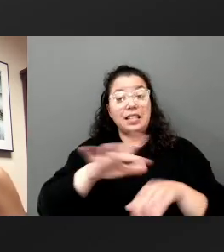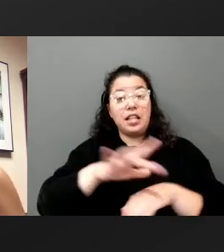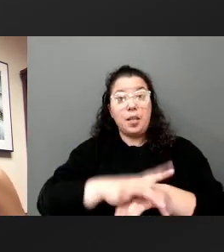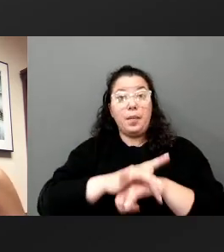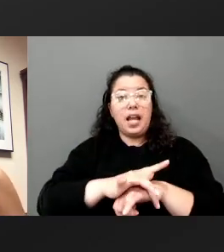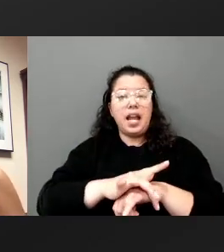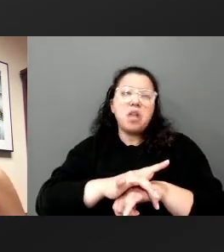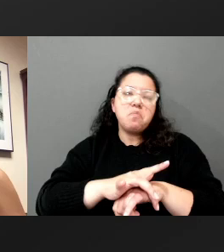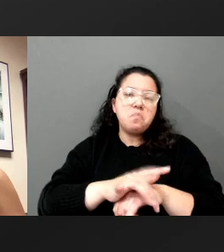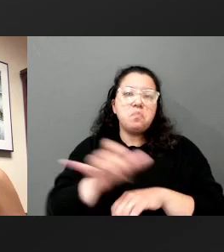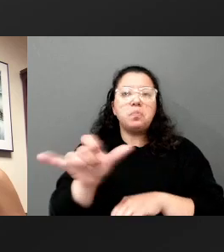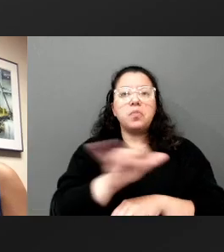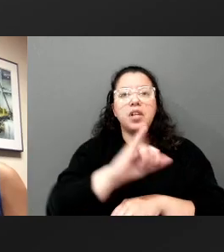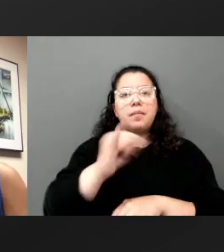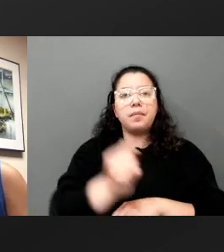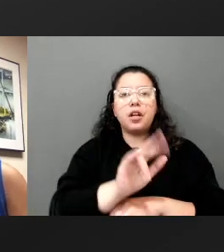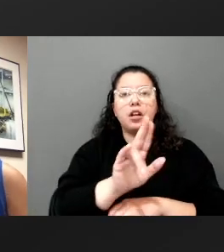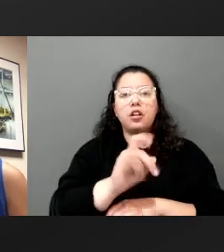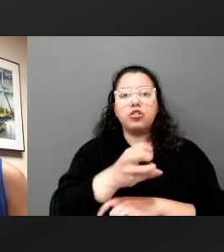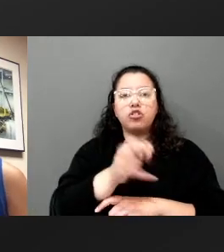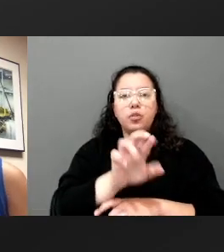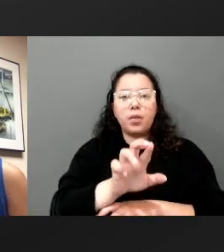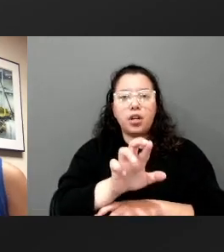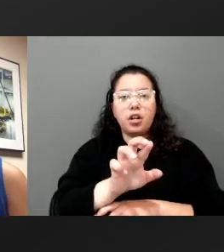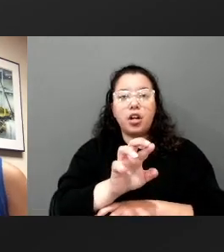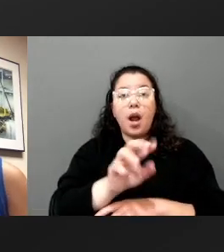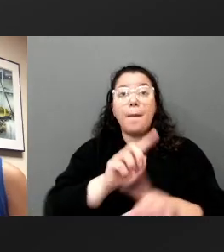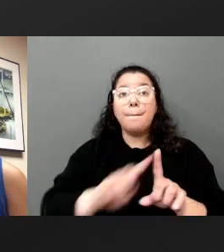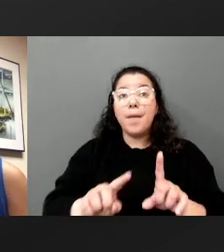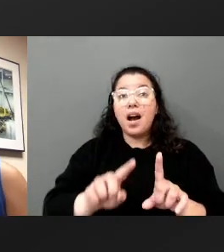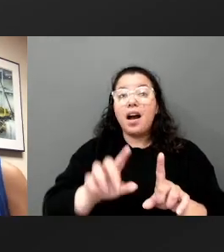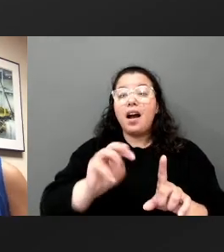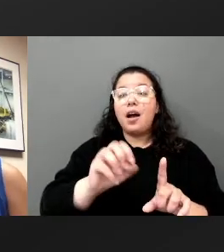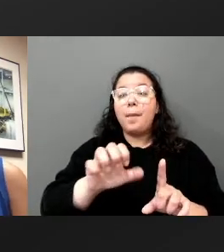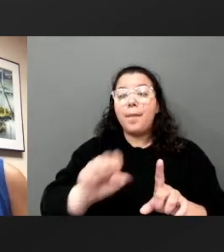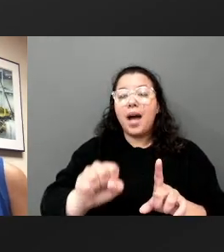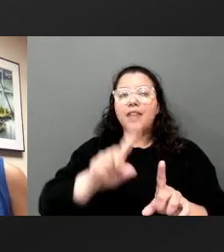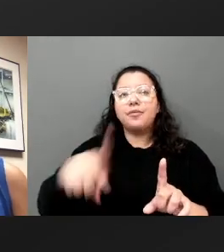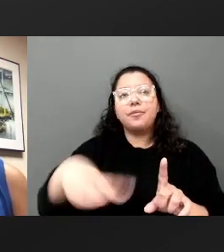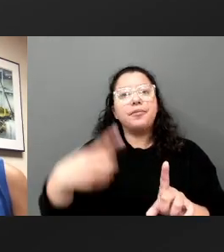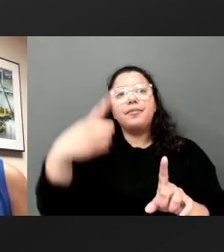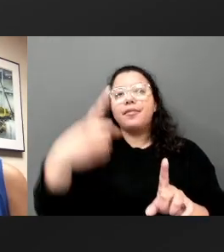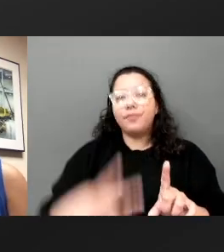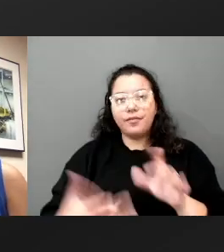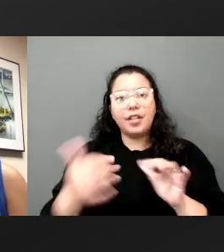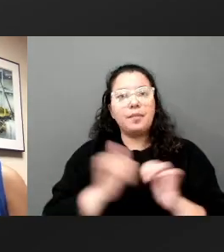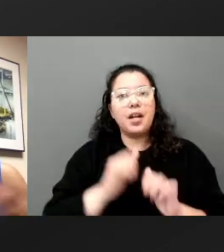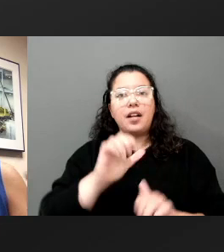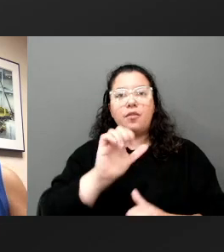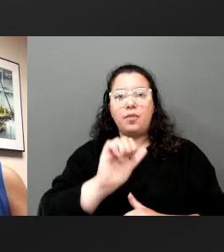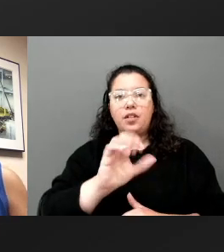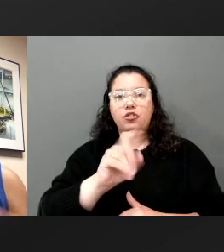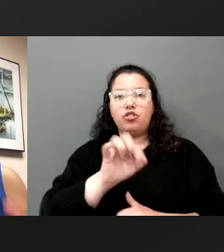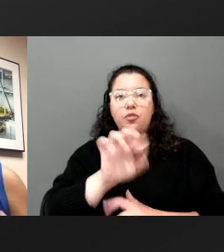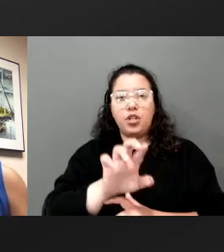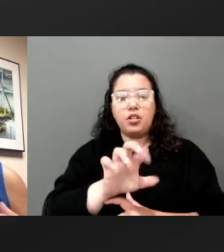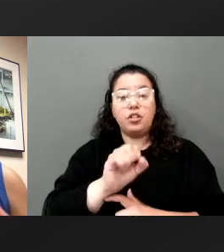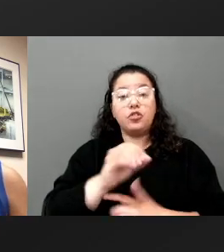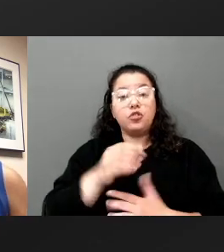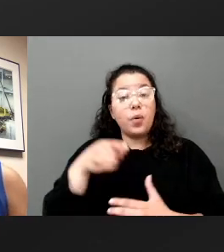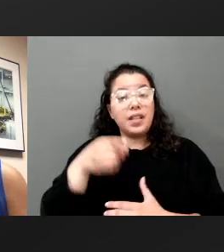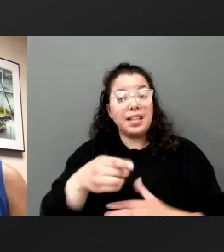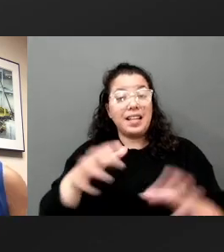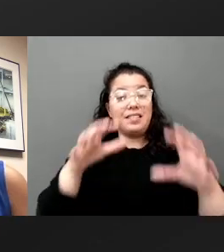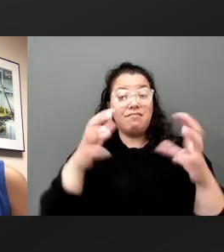low density, about half the mass of Jupiter. And so we knew that this would be a good target, that it is fluffy. It has a big